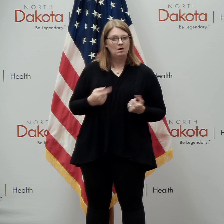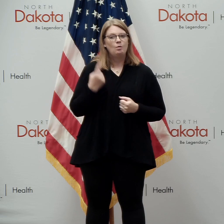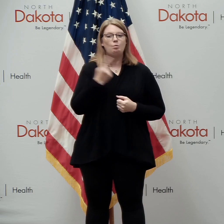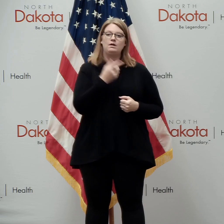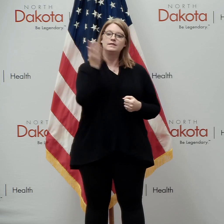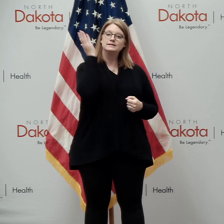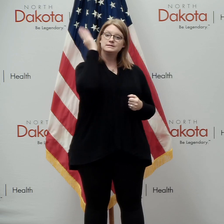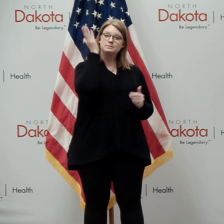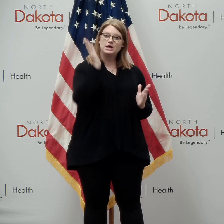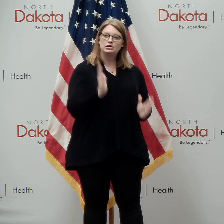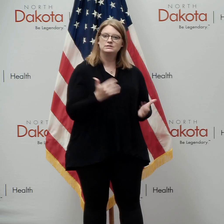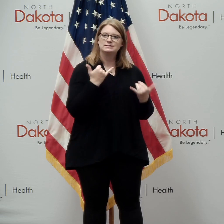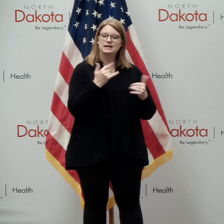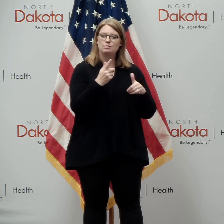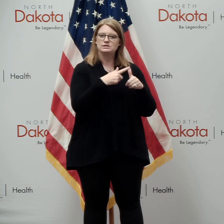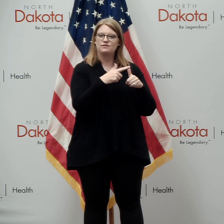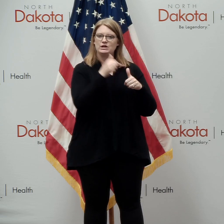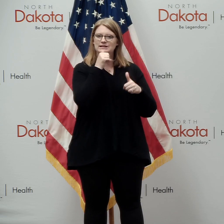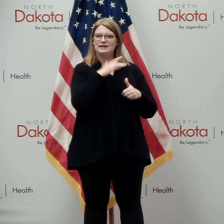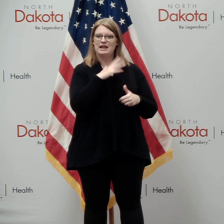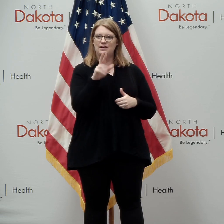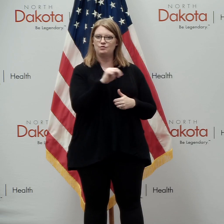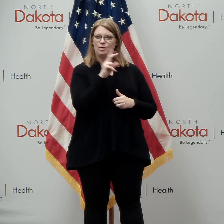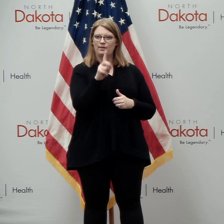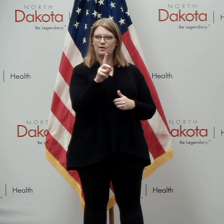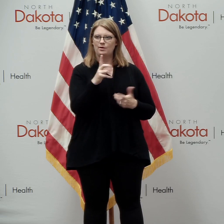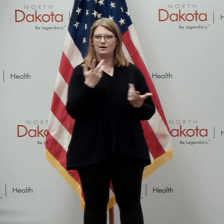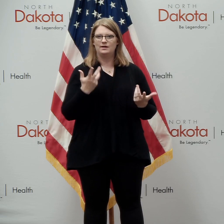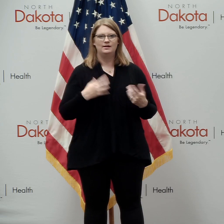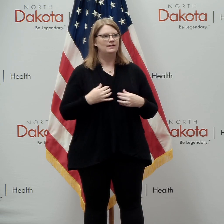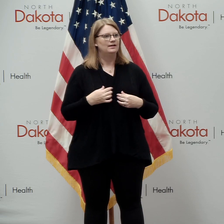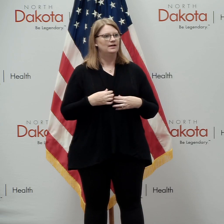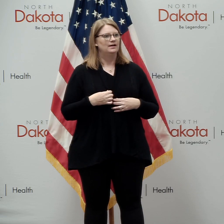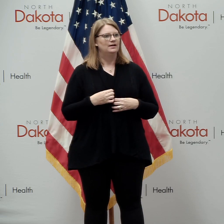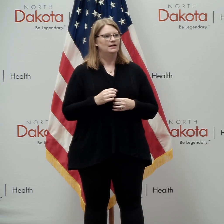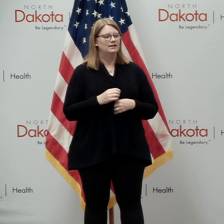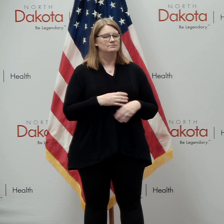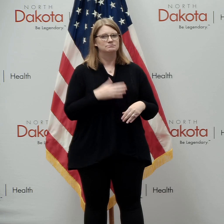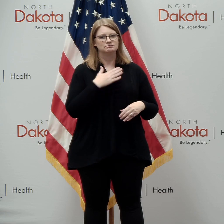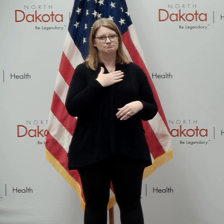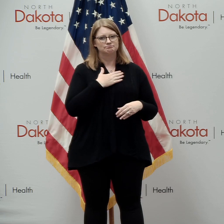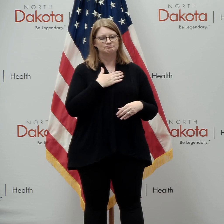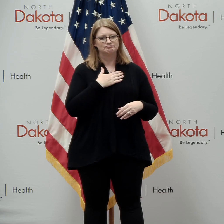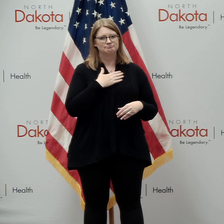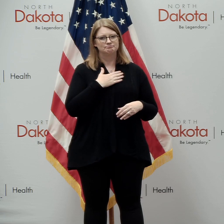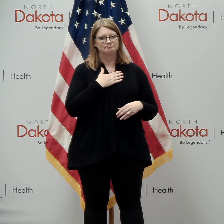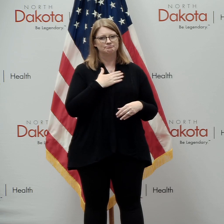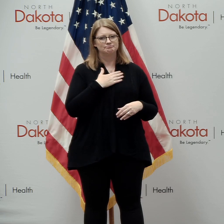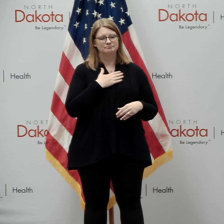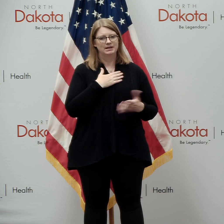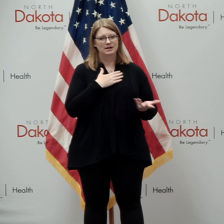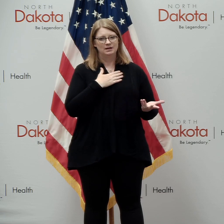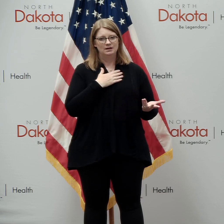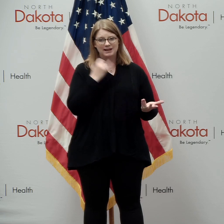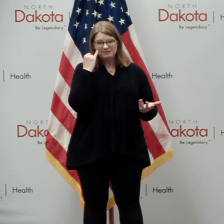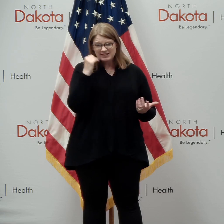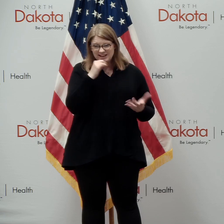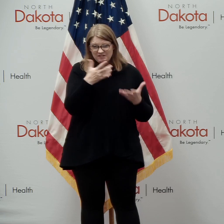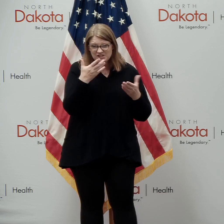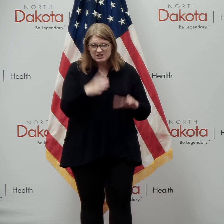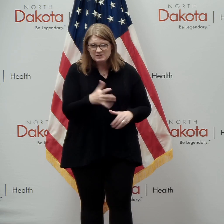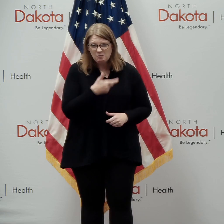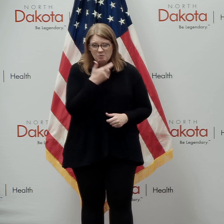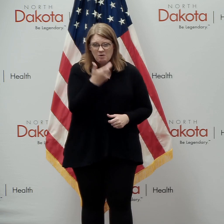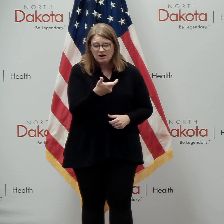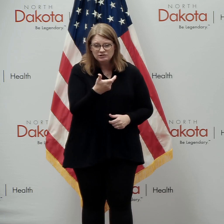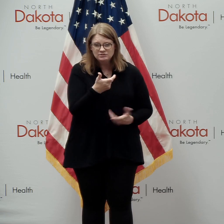speakers today was the First Lady of North Dakota, and I would have to say, if you didn't get a chance to watch